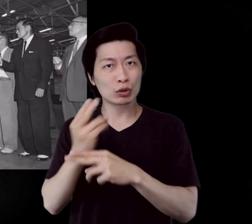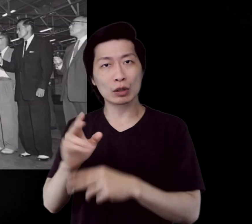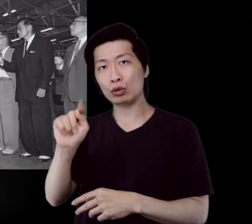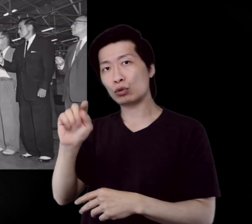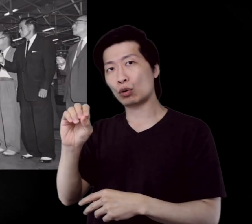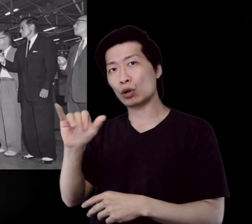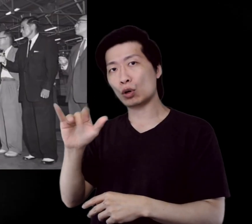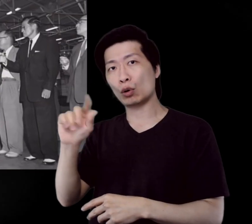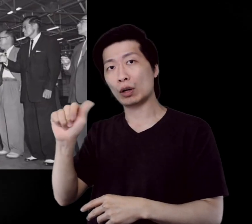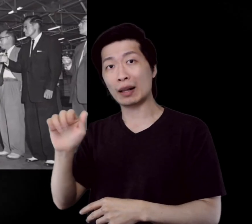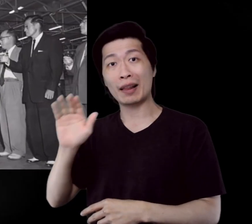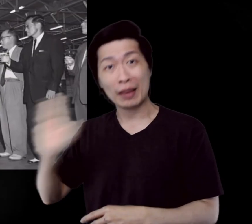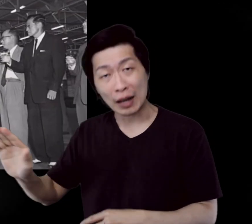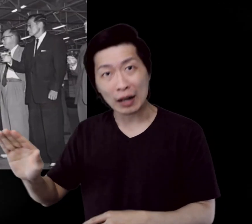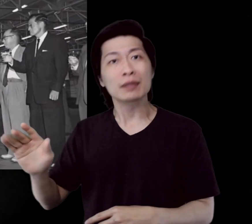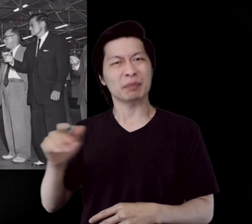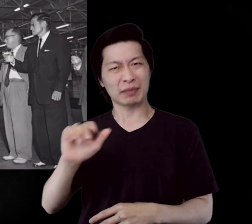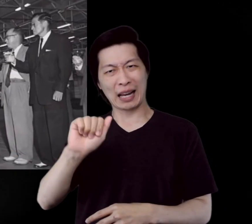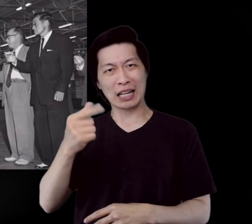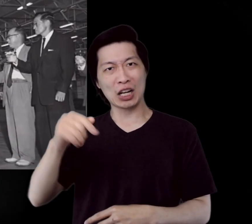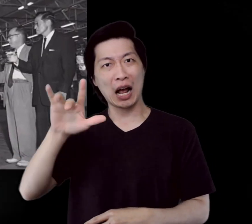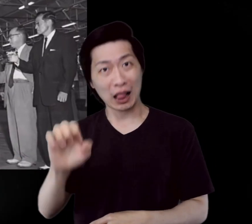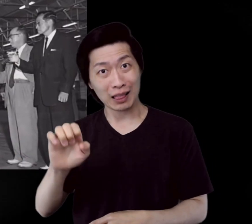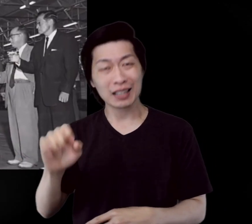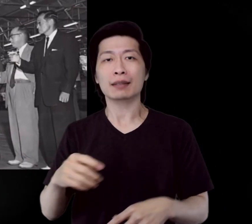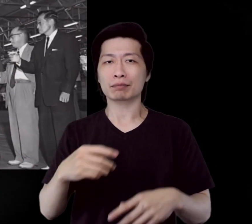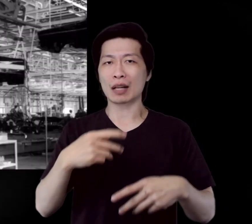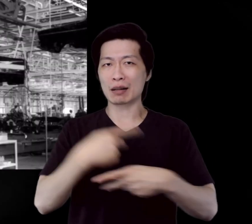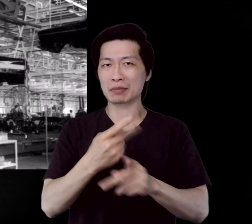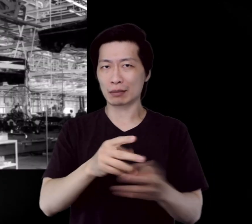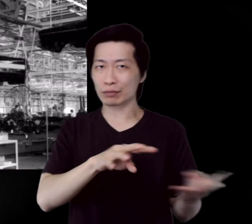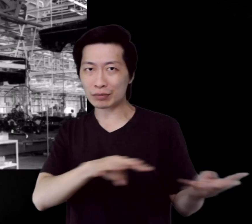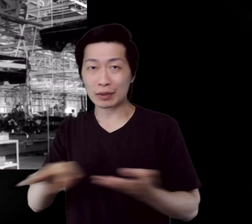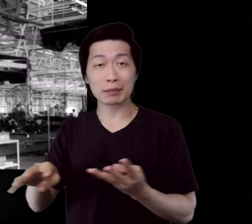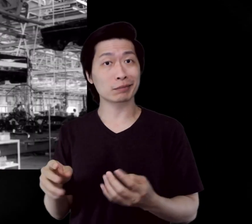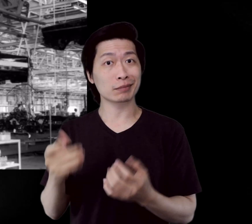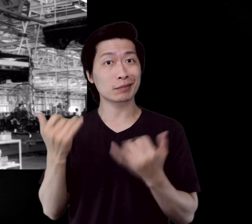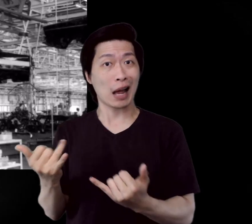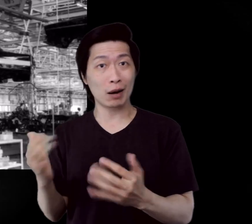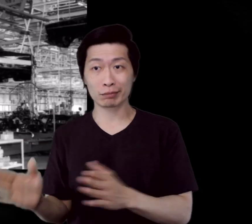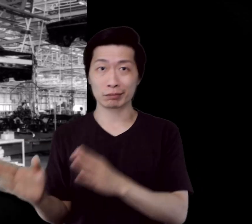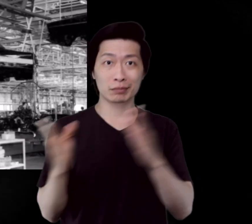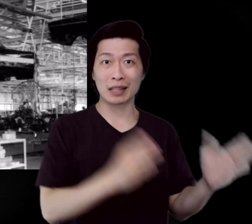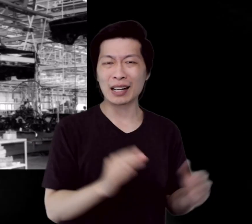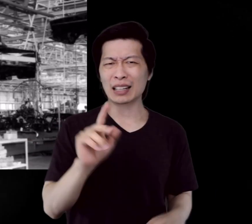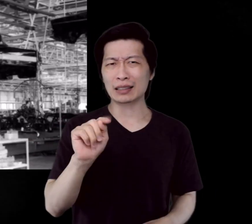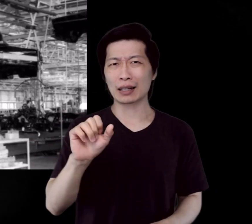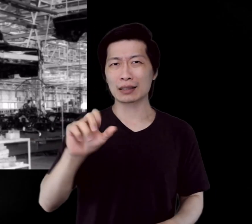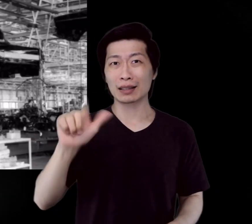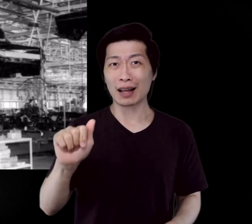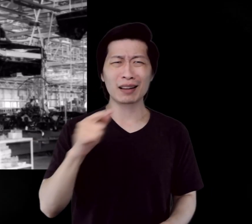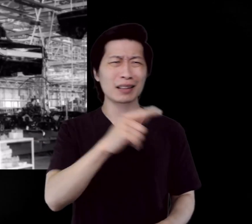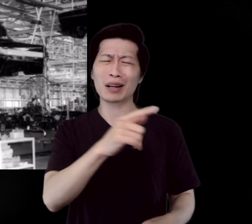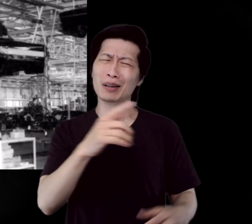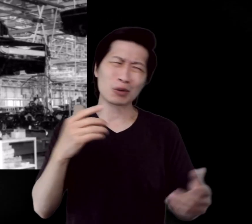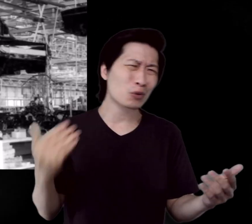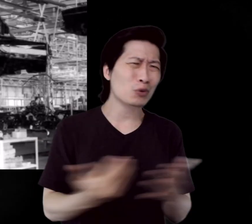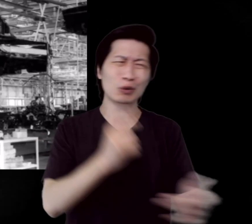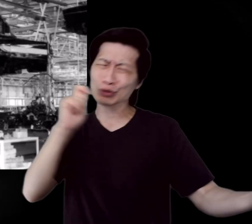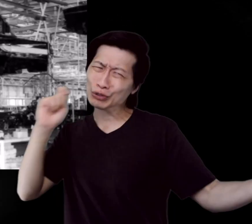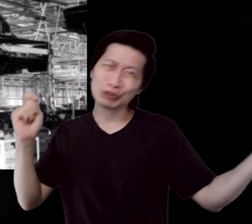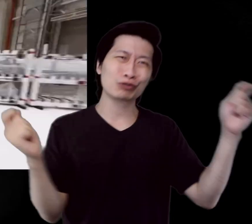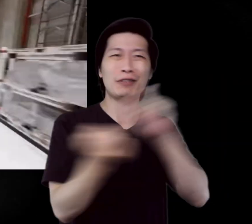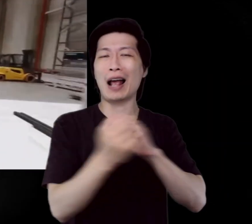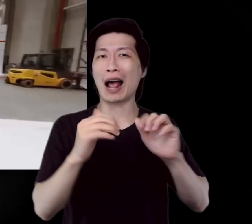success. Today, most car companies use some form of Toyota's agile assembly line production in their factories. But